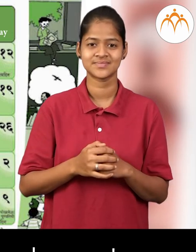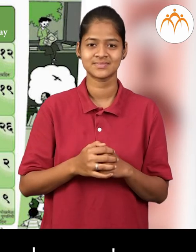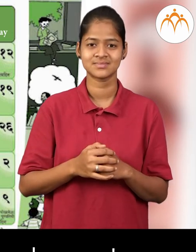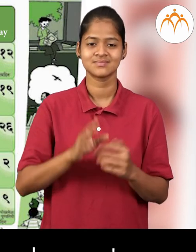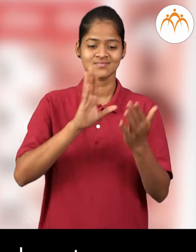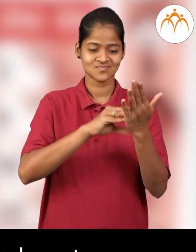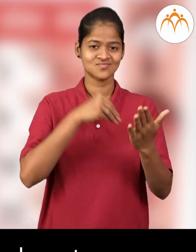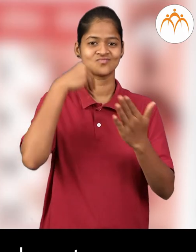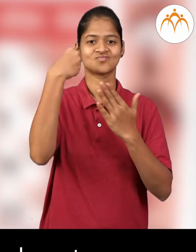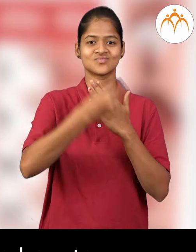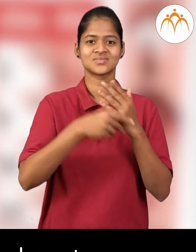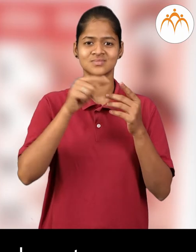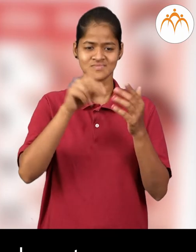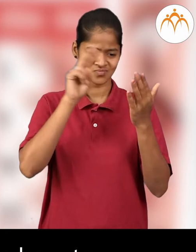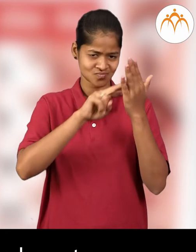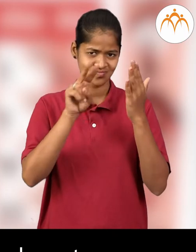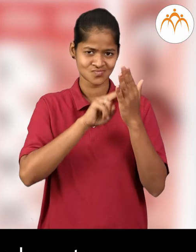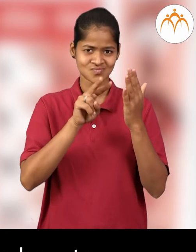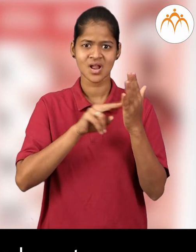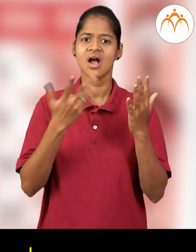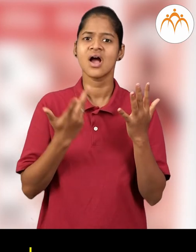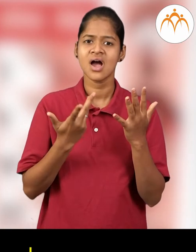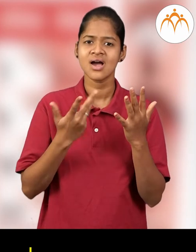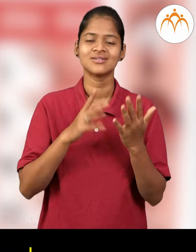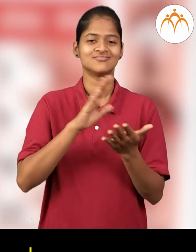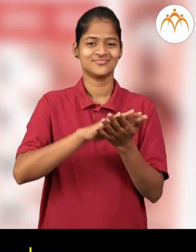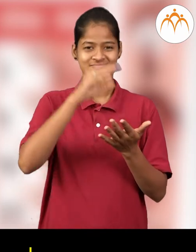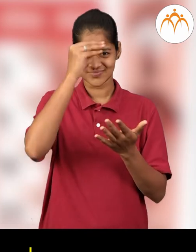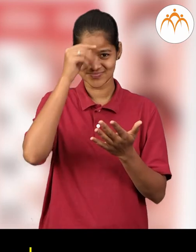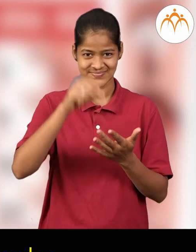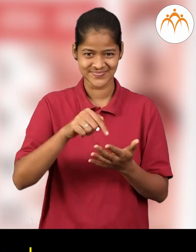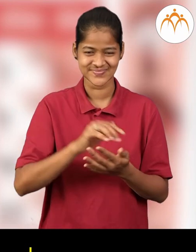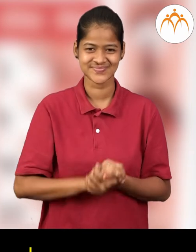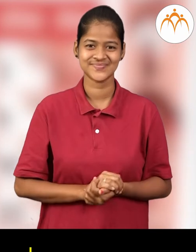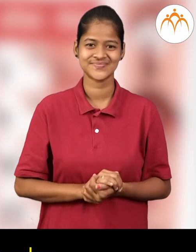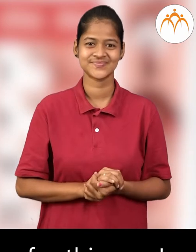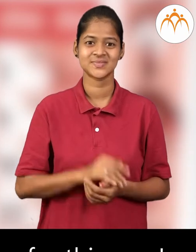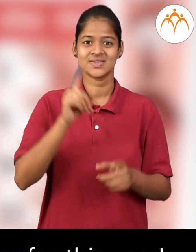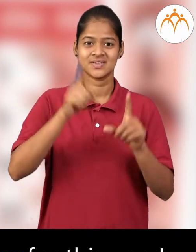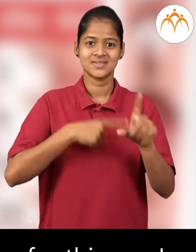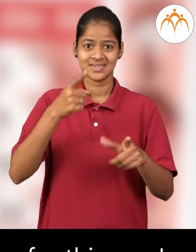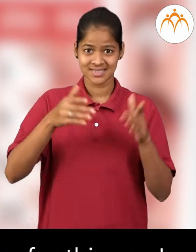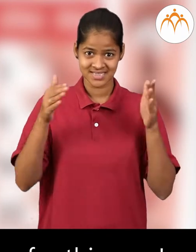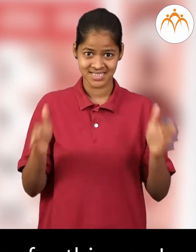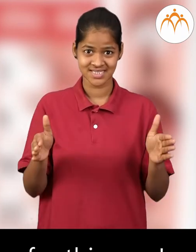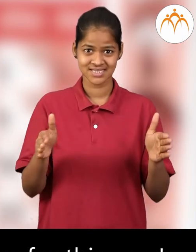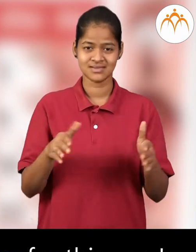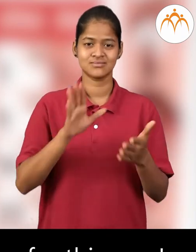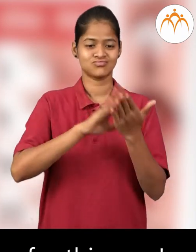Today, we will learn how to look at the calendar. Hmm, this is the